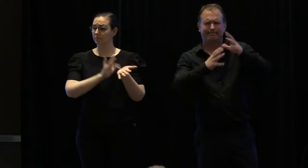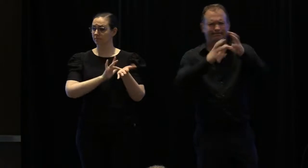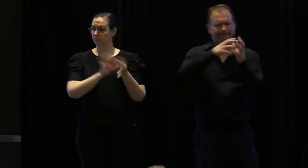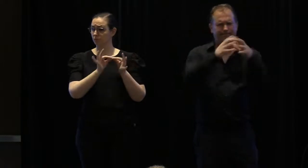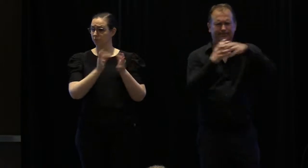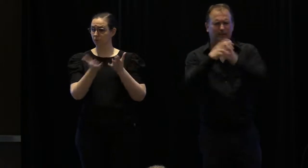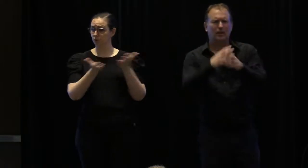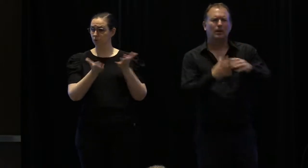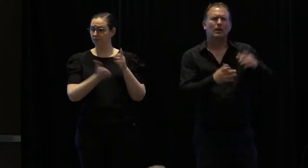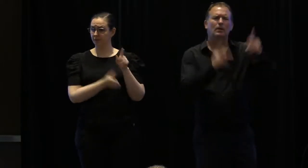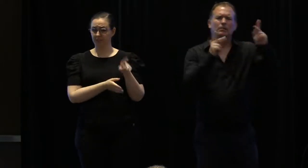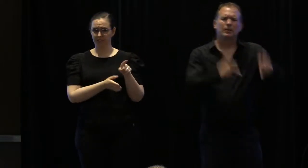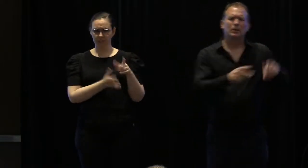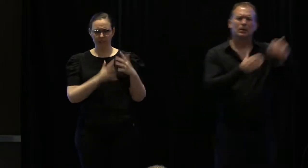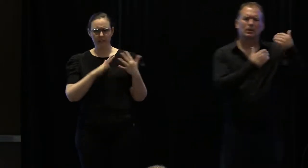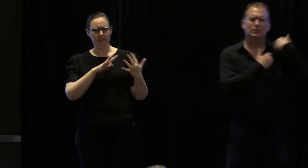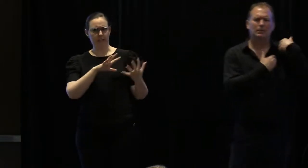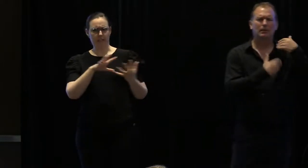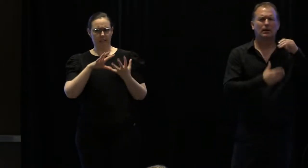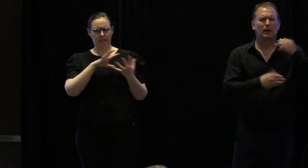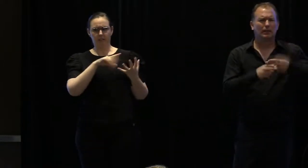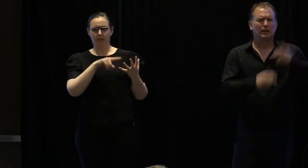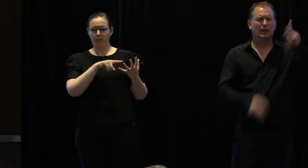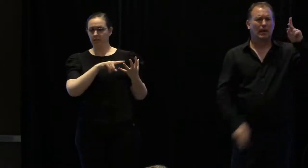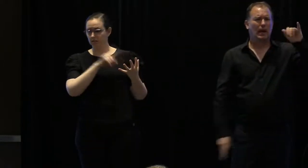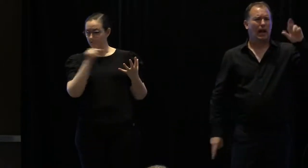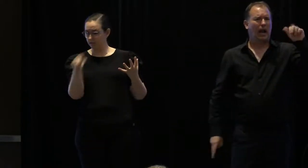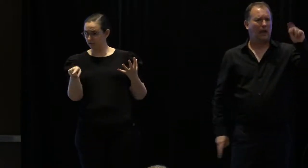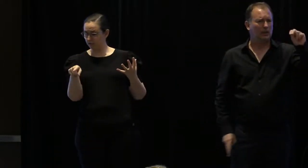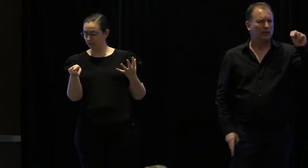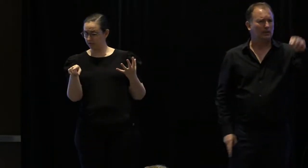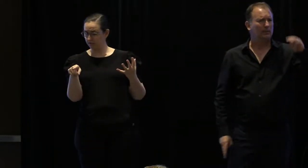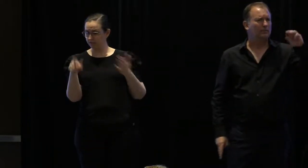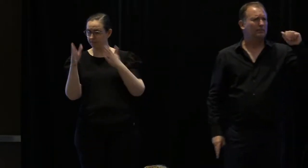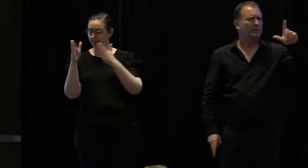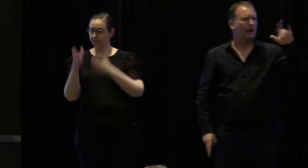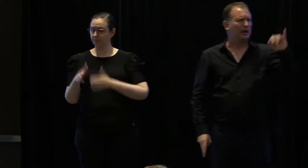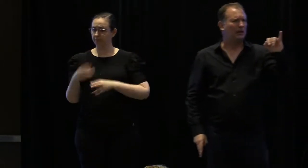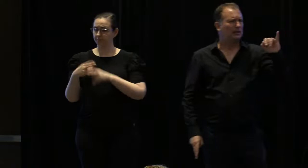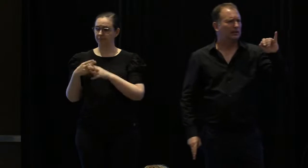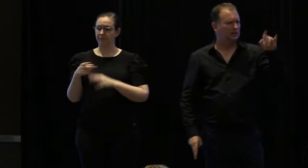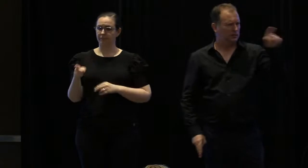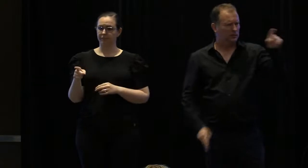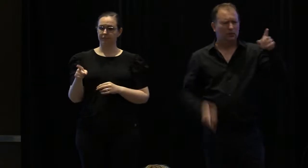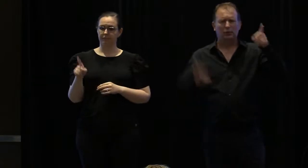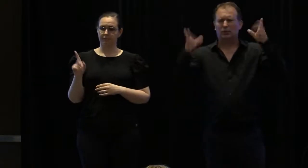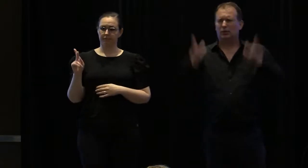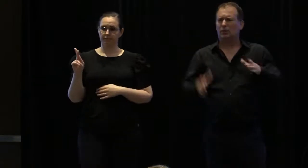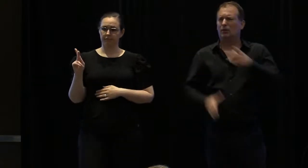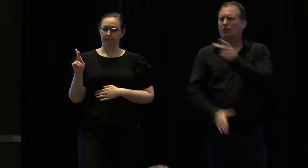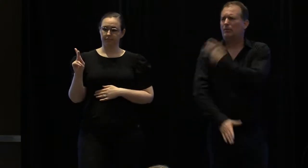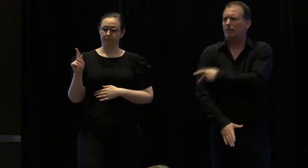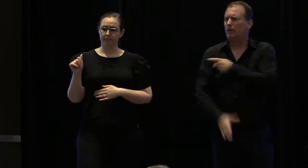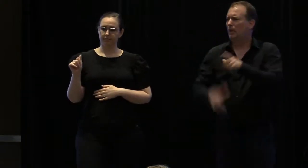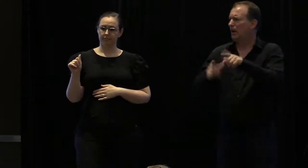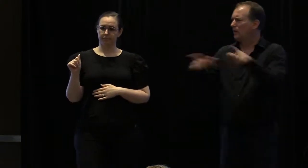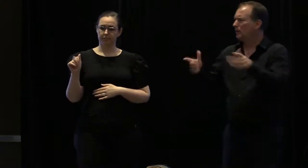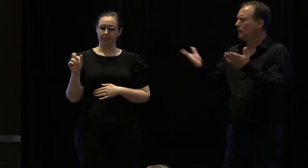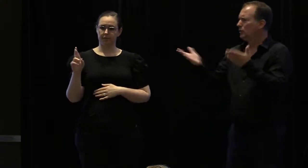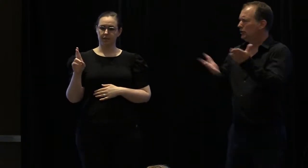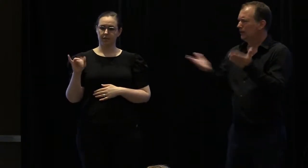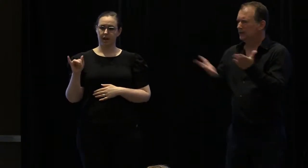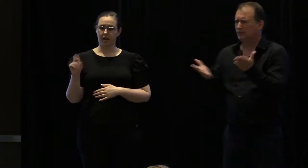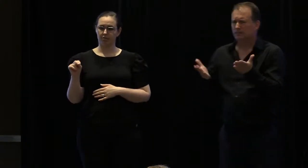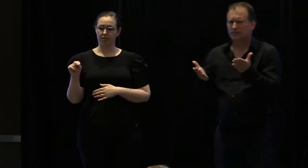When we were going through the pandemic, one of the things that we wrestled with was medical interpreting services. Karen Malley, as